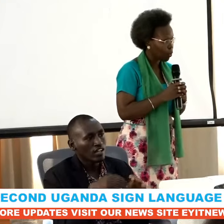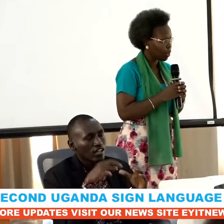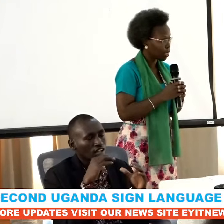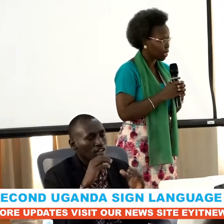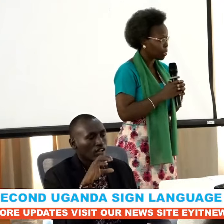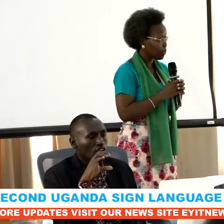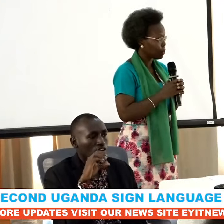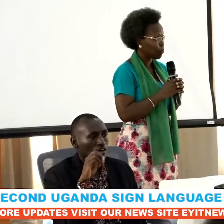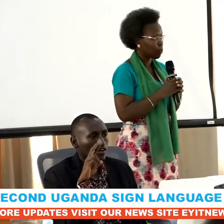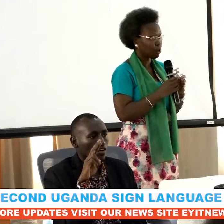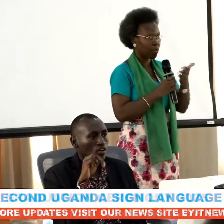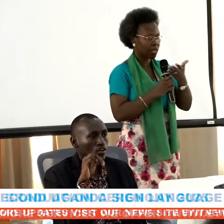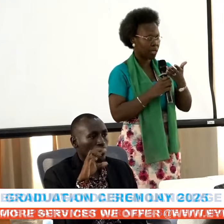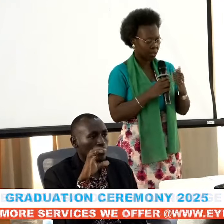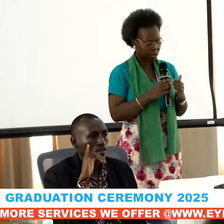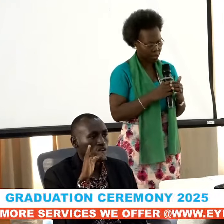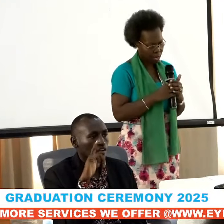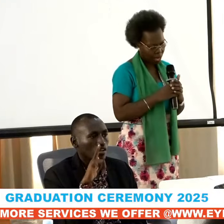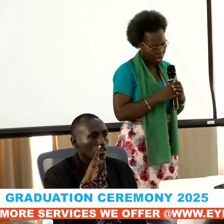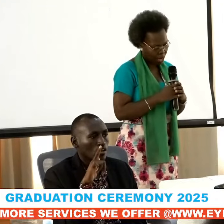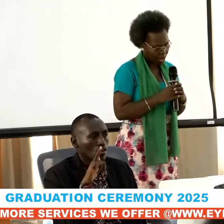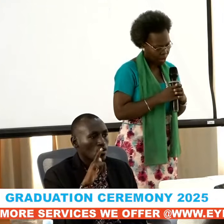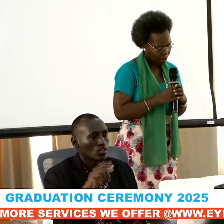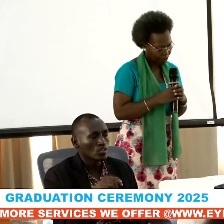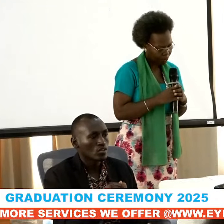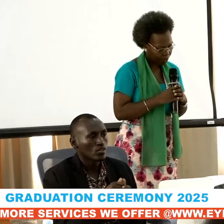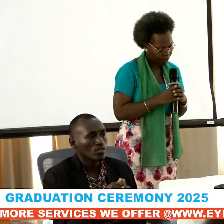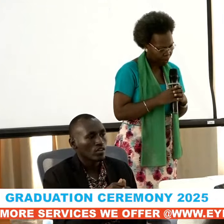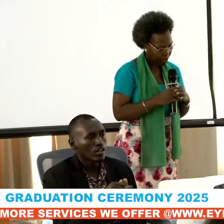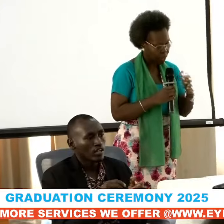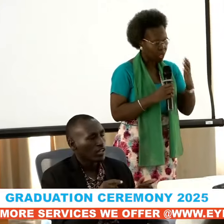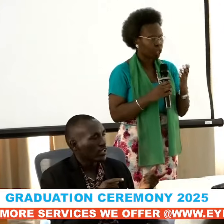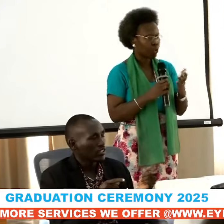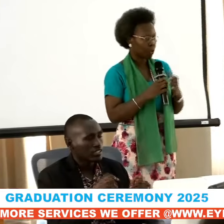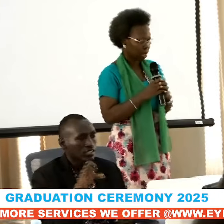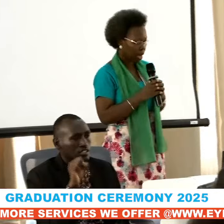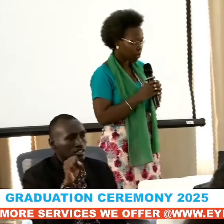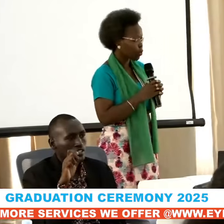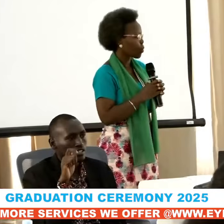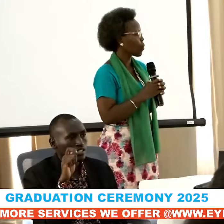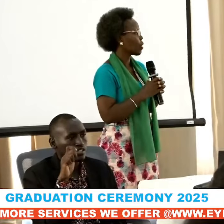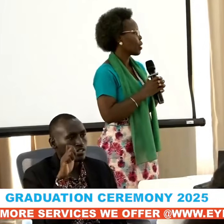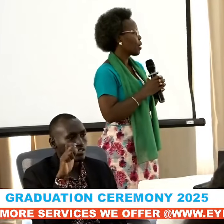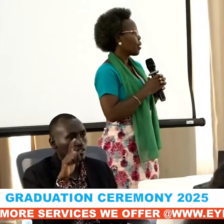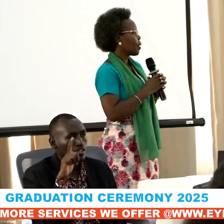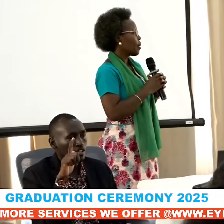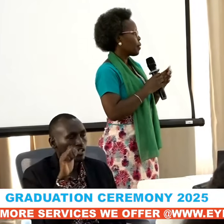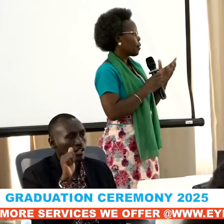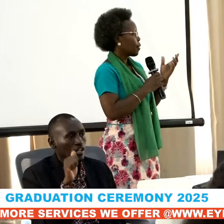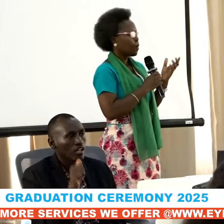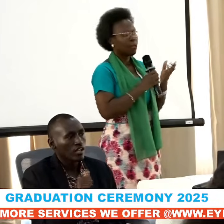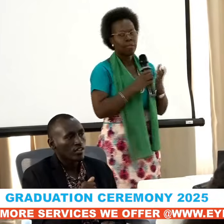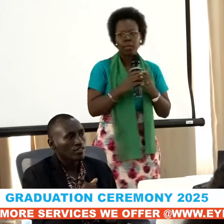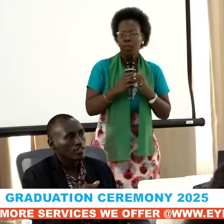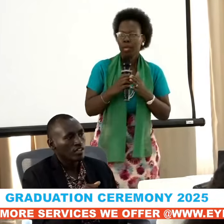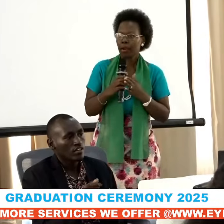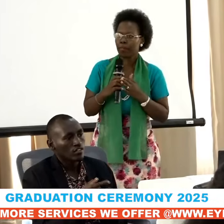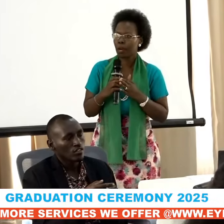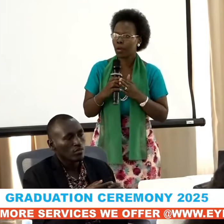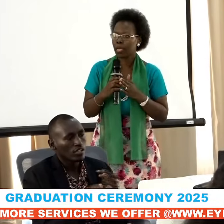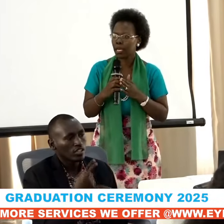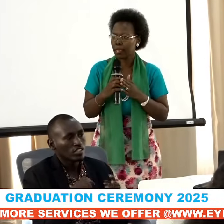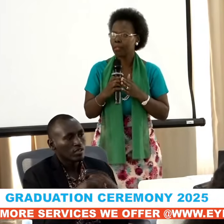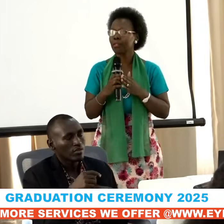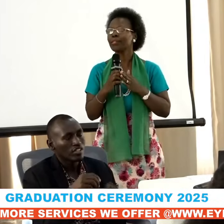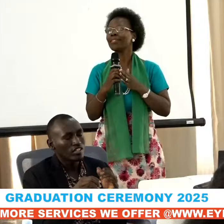our colleague, who represents this section on Council. Then we have